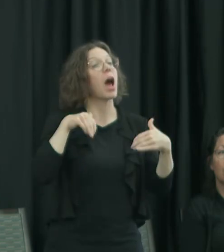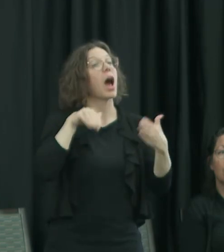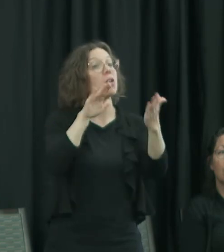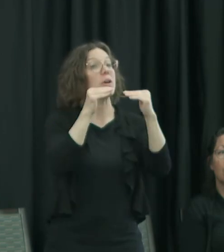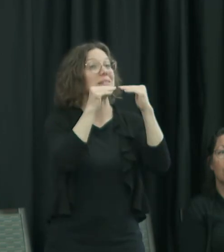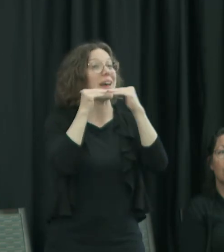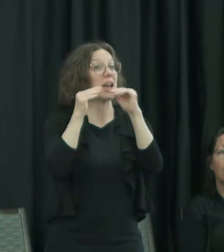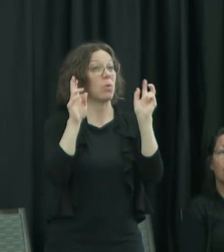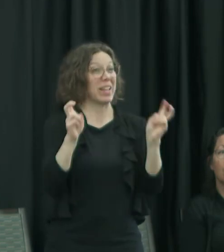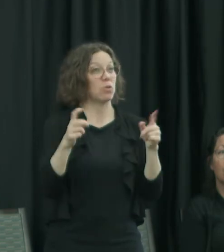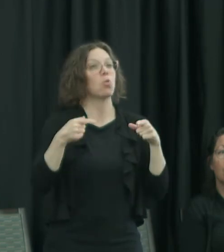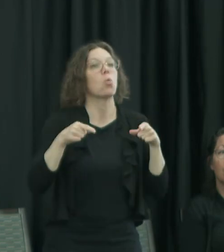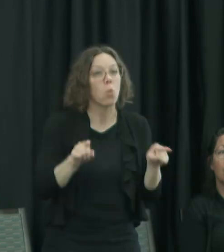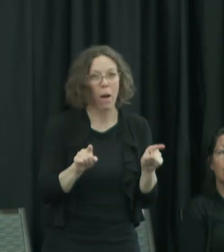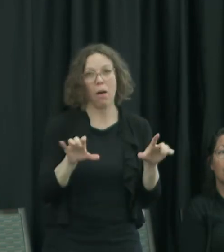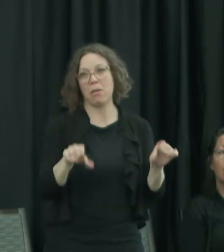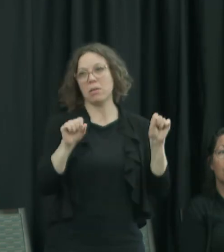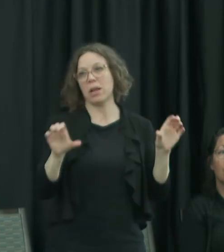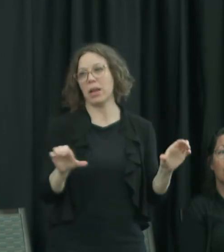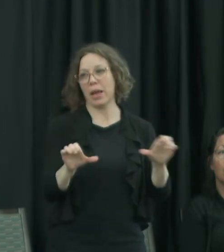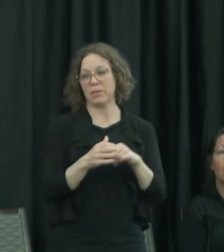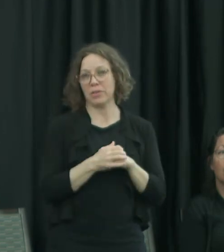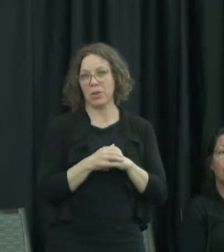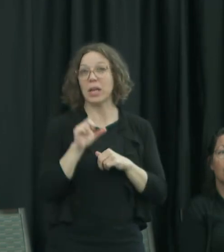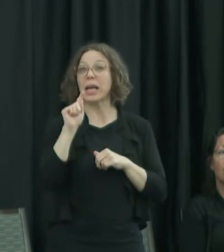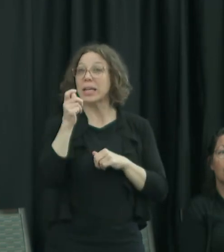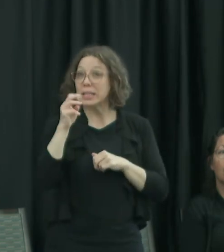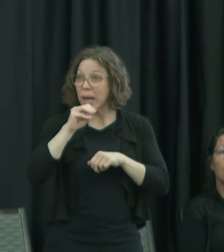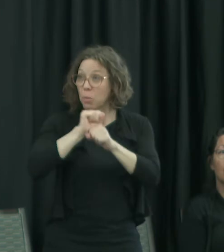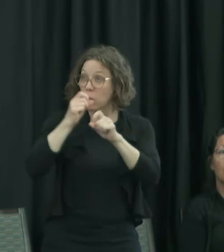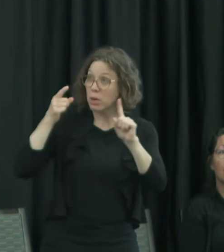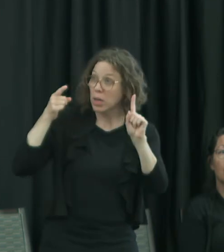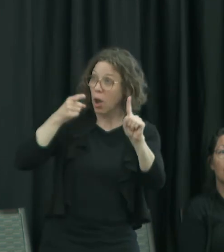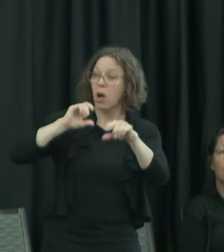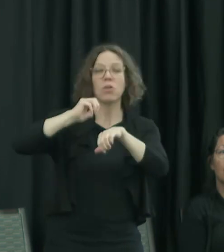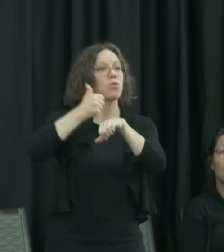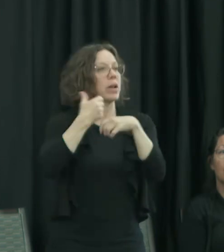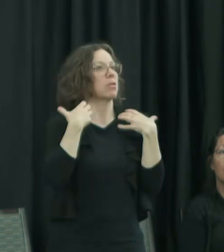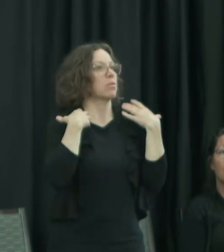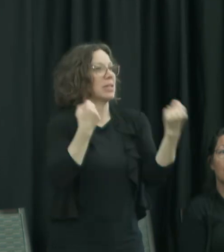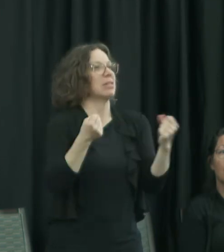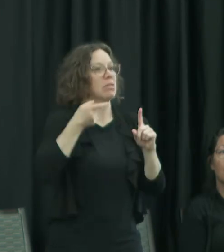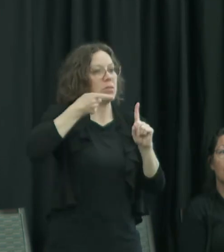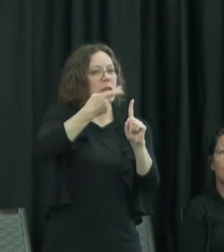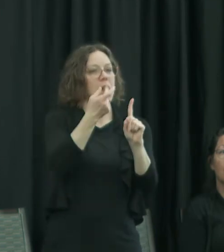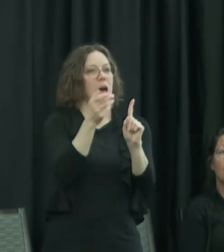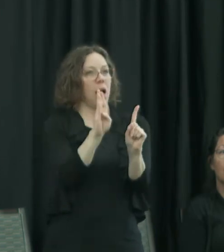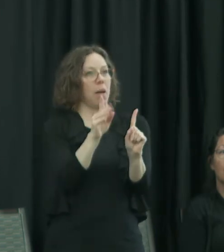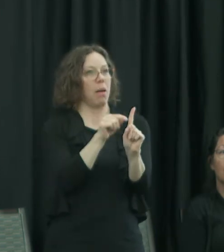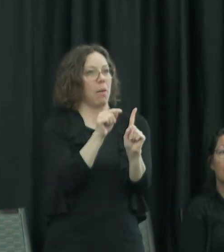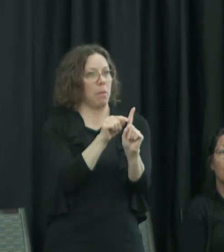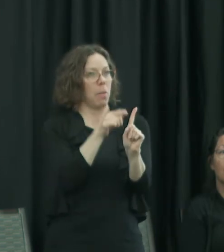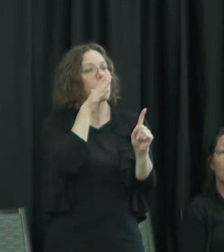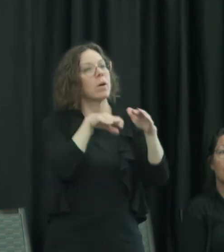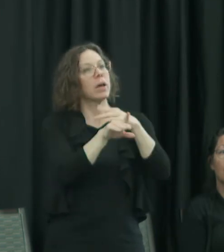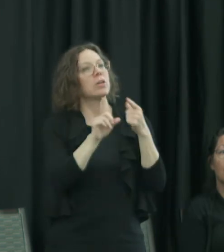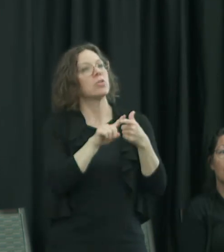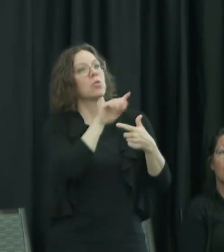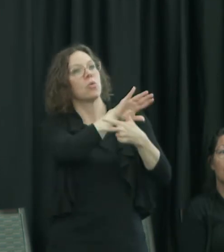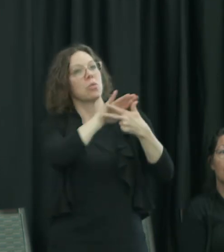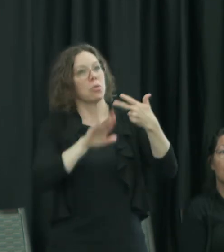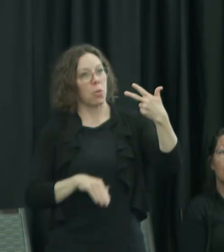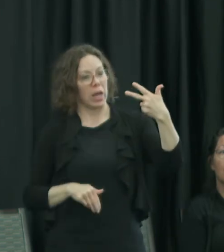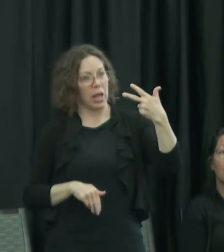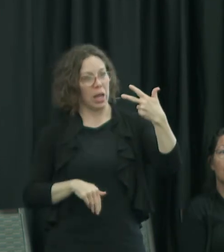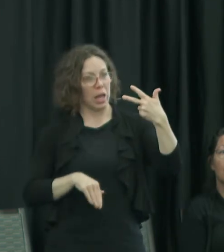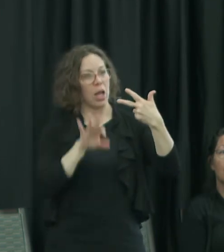while taking action. TAM is working on creating a resiliency hub, which will focus on providing access to 3